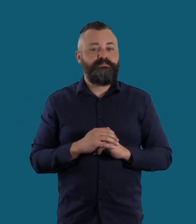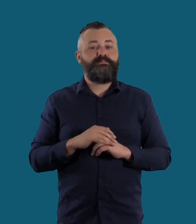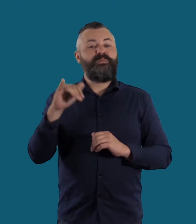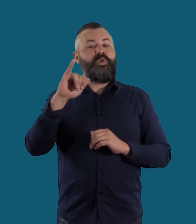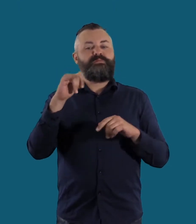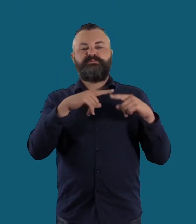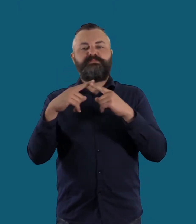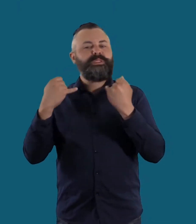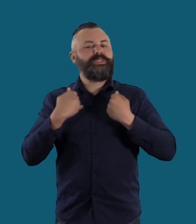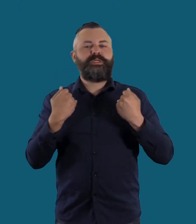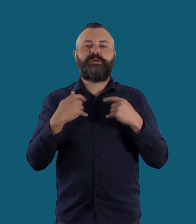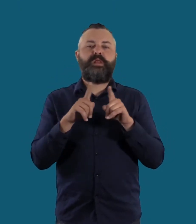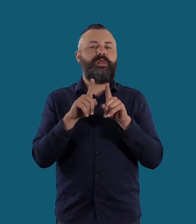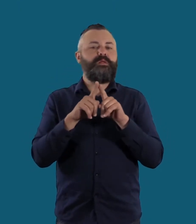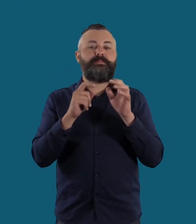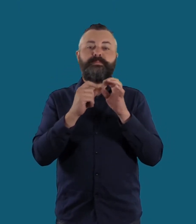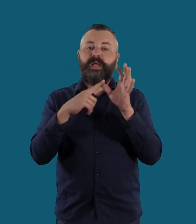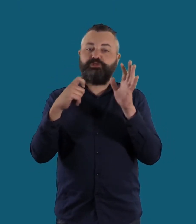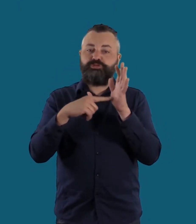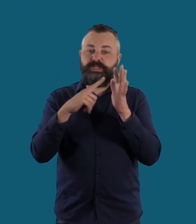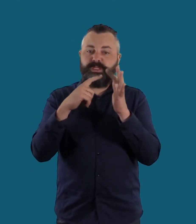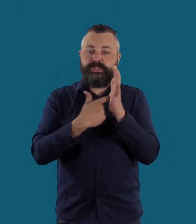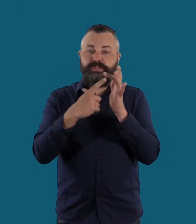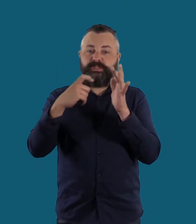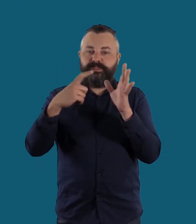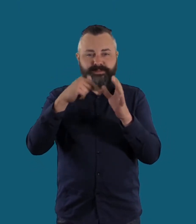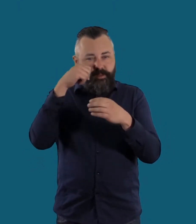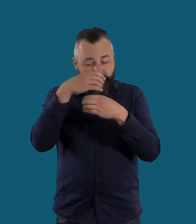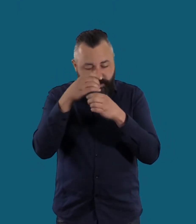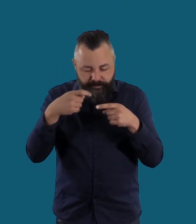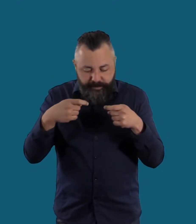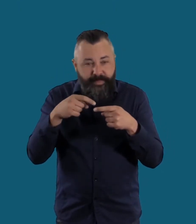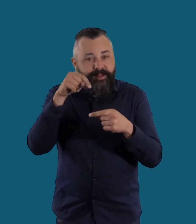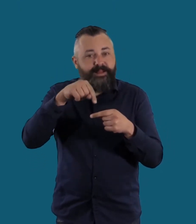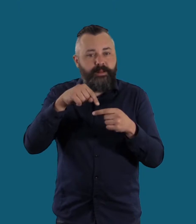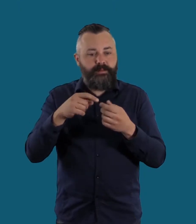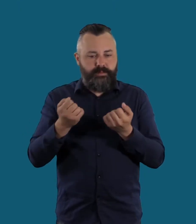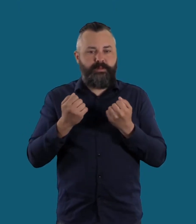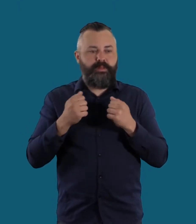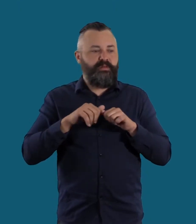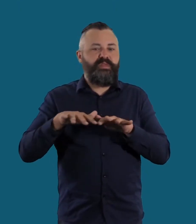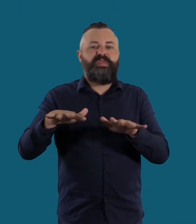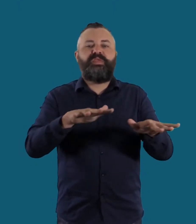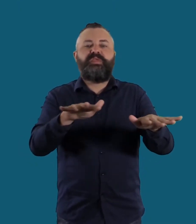There are also many more causes of biohazards such as bacteria, fungi, or